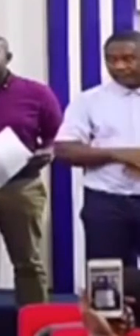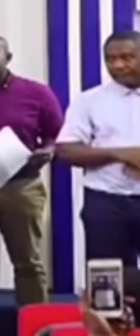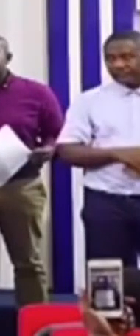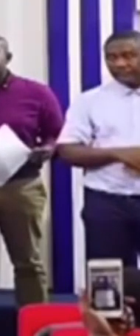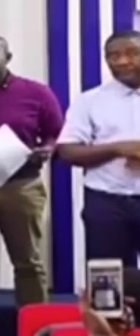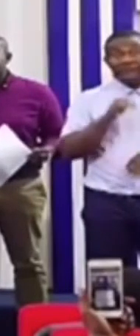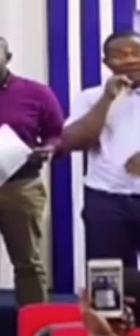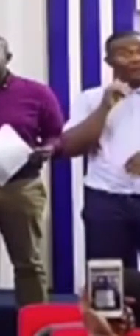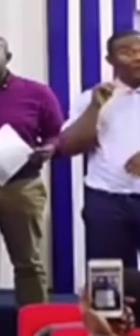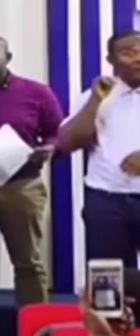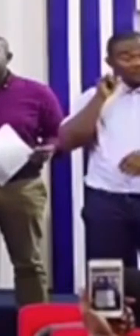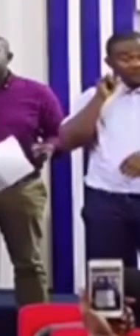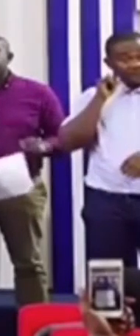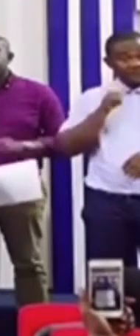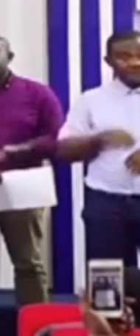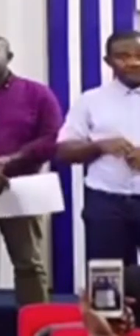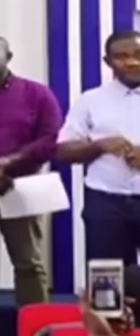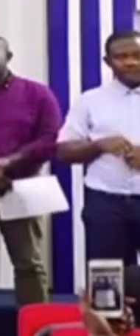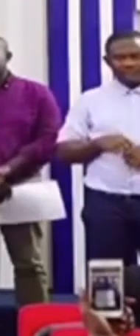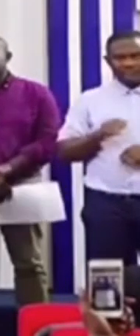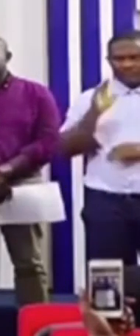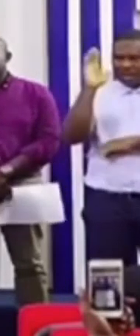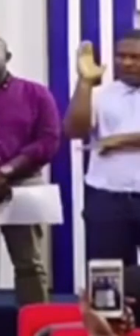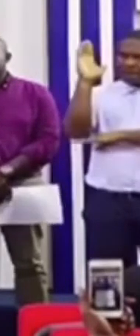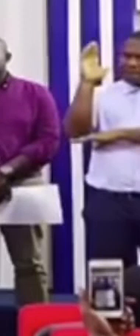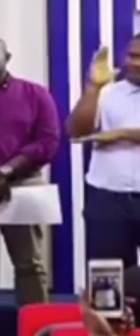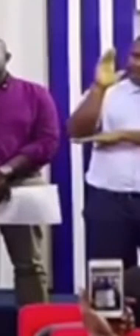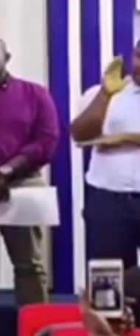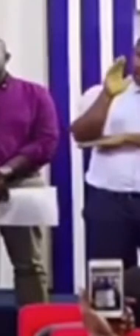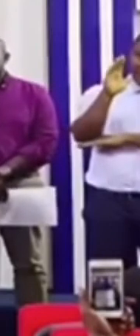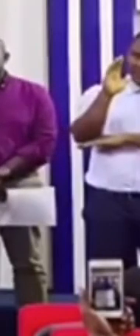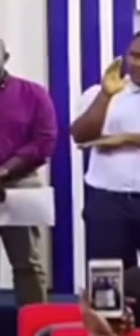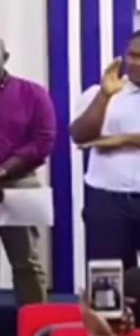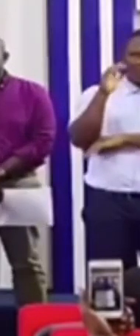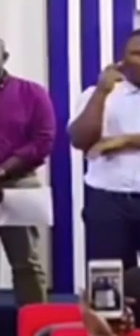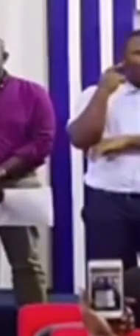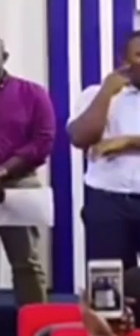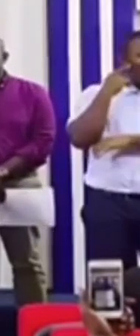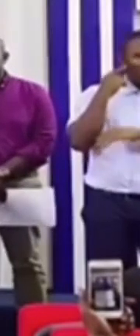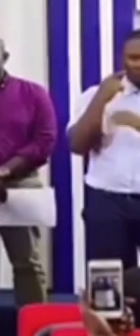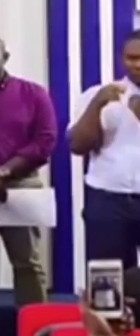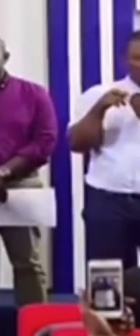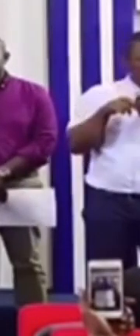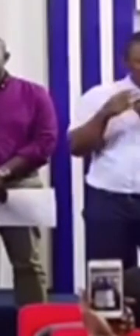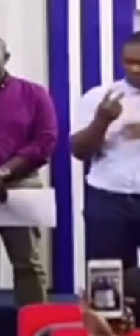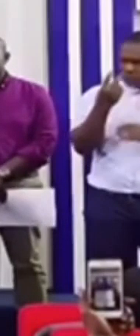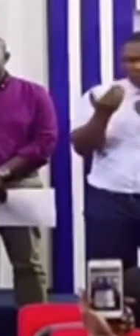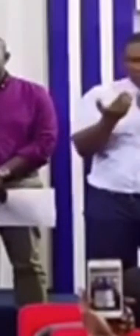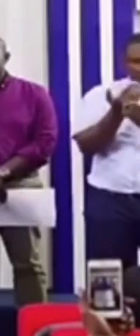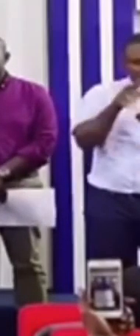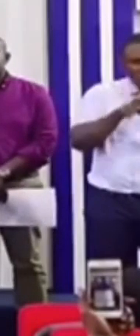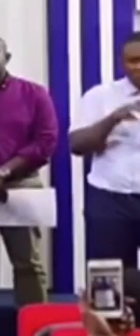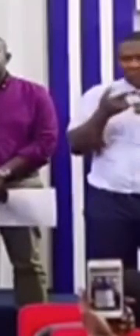Yesterday, late in the afternoon, we received report of two new confirmed cases from Noguchi